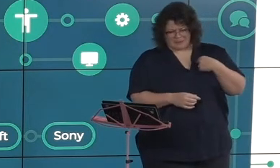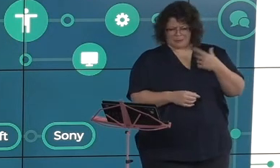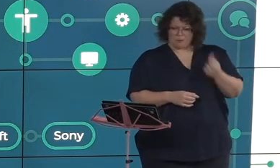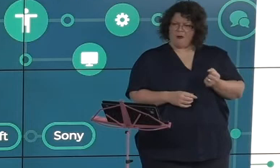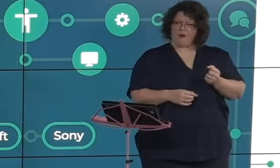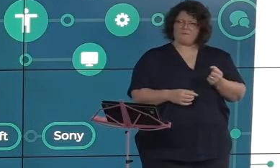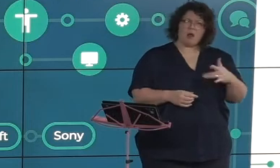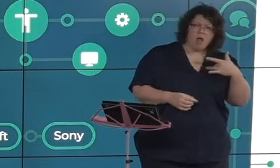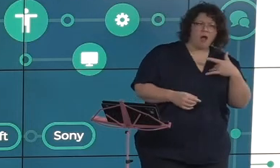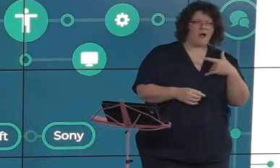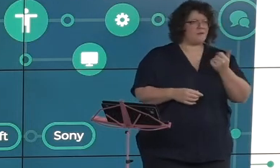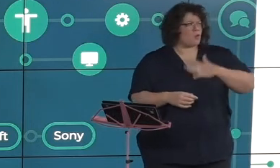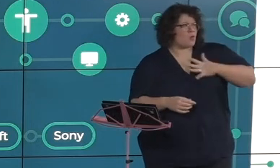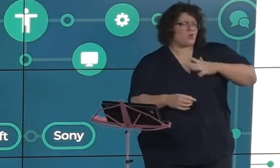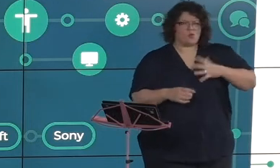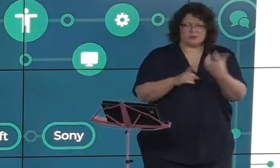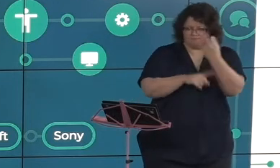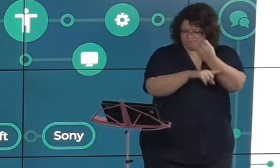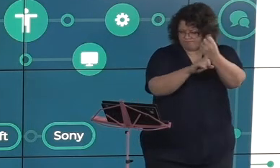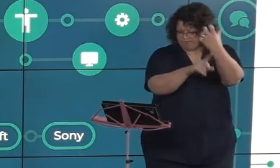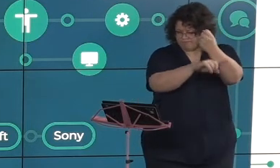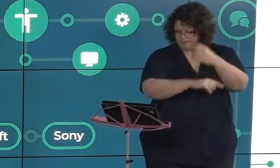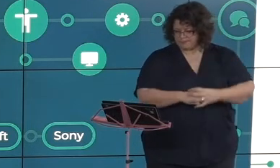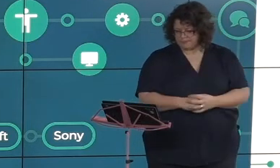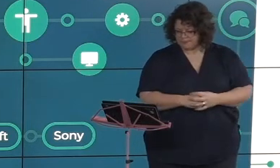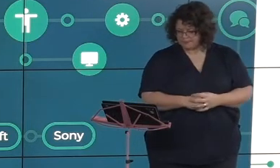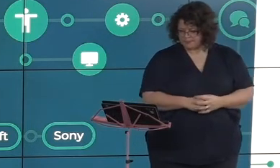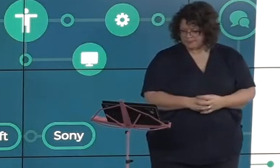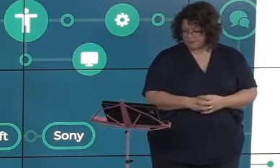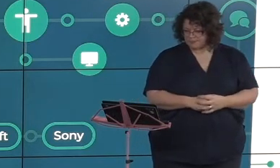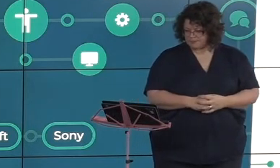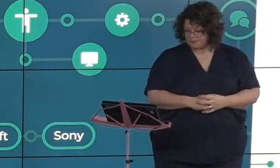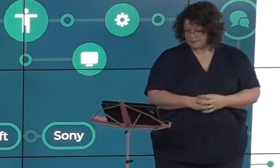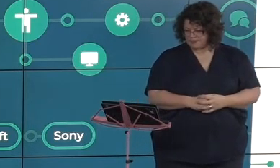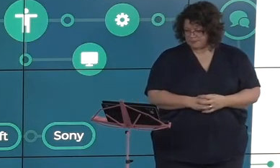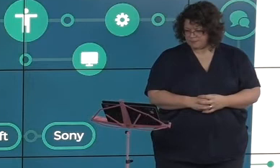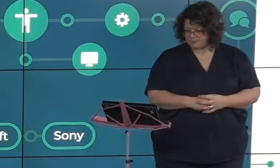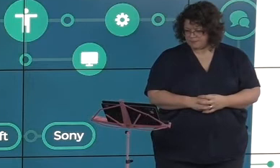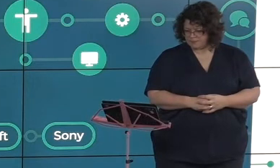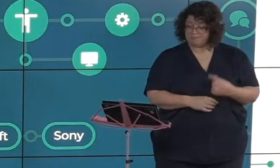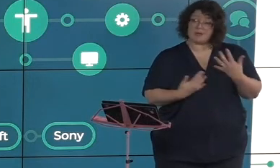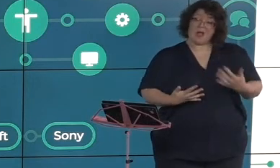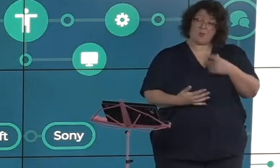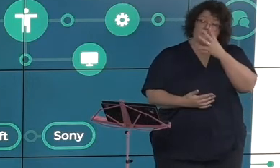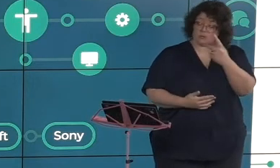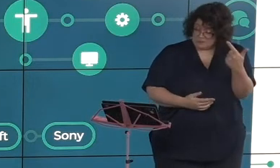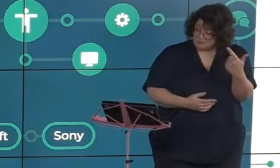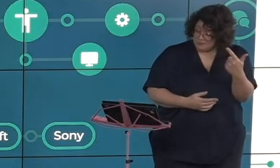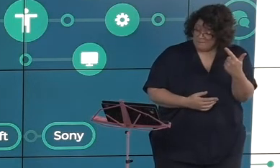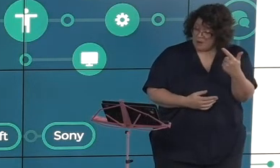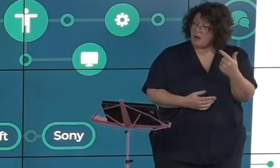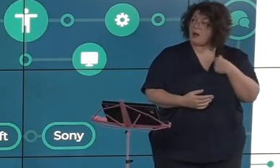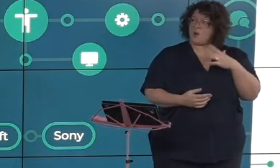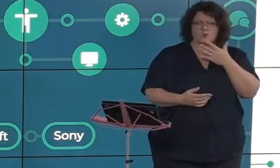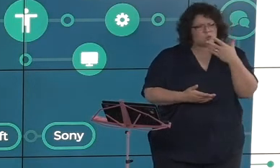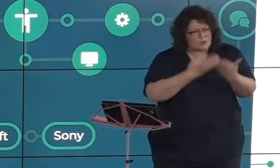the rest of my life. But just to explain to you, from my hand, which is about 2 feet away from me, it's just complete blur. I genuinely look